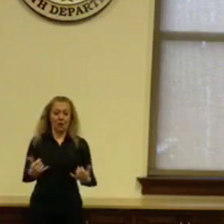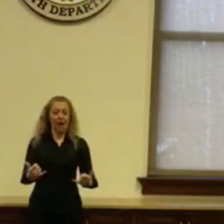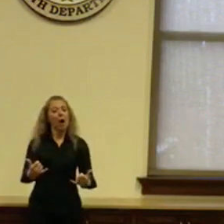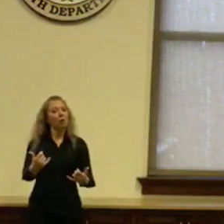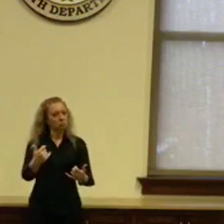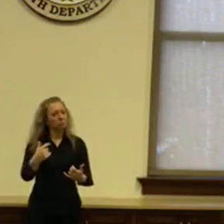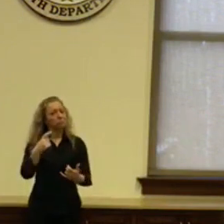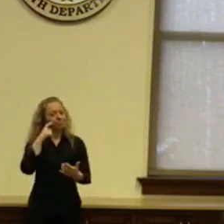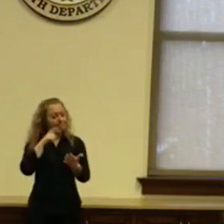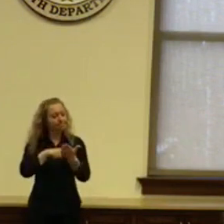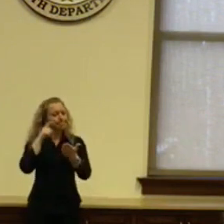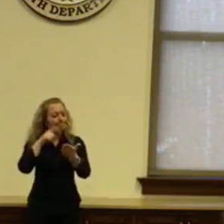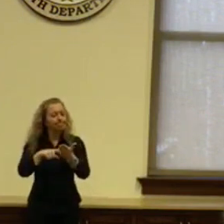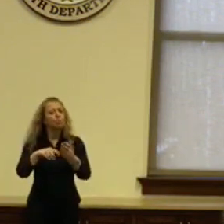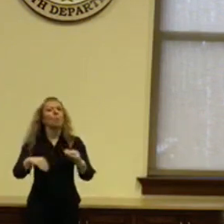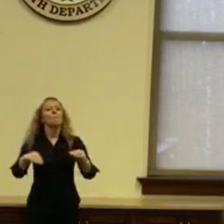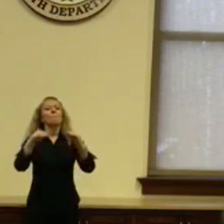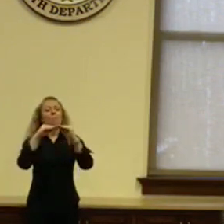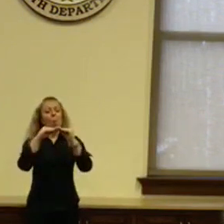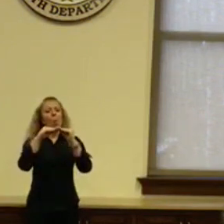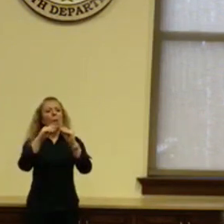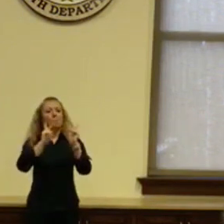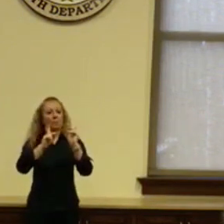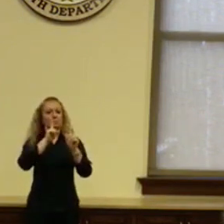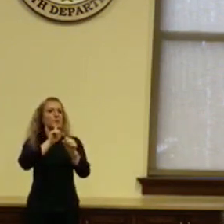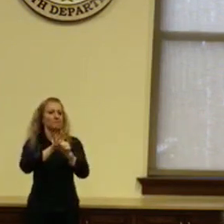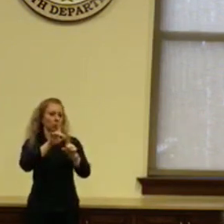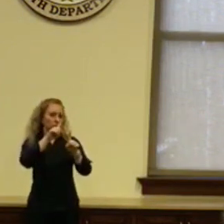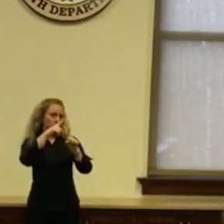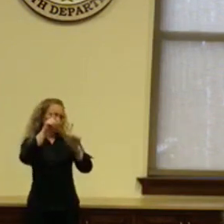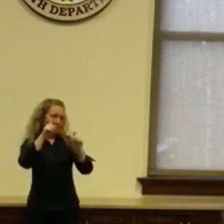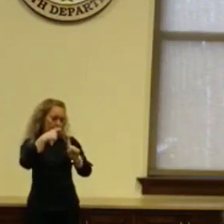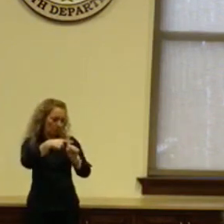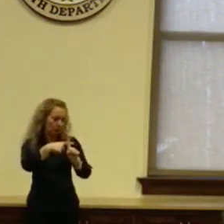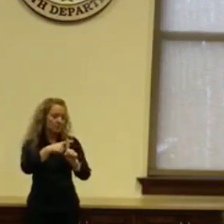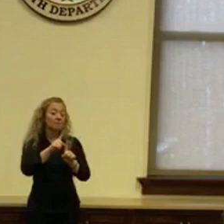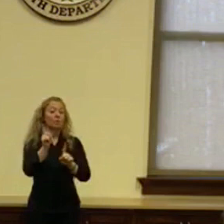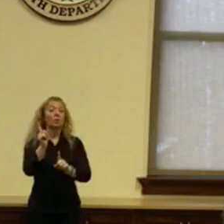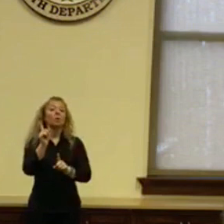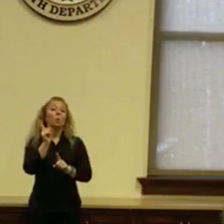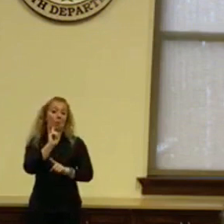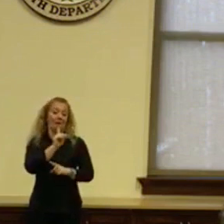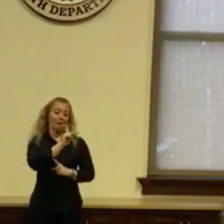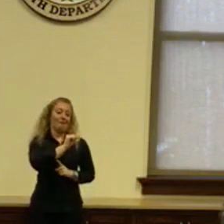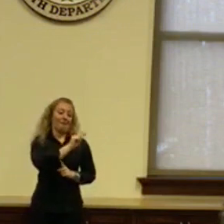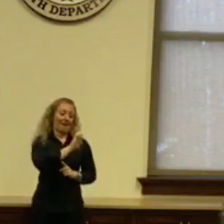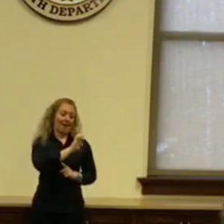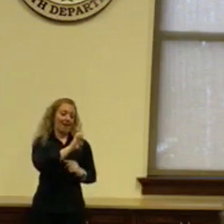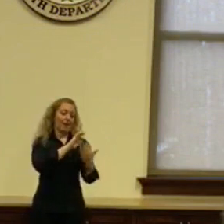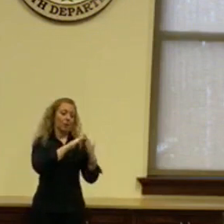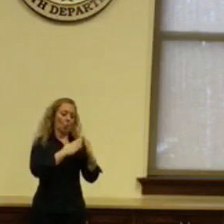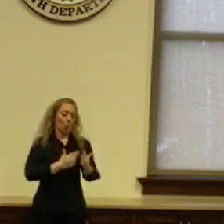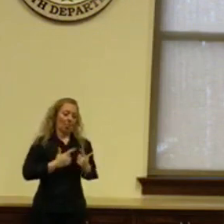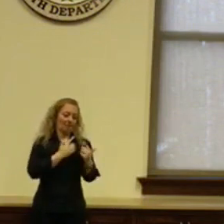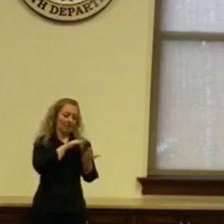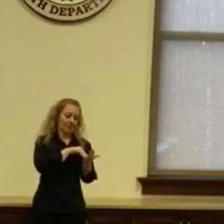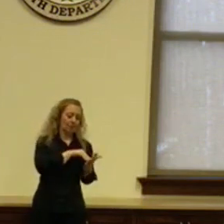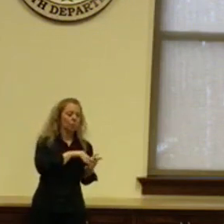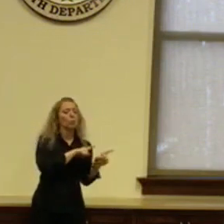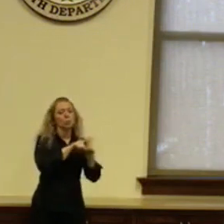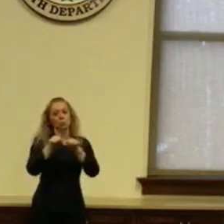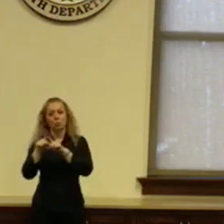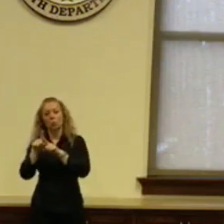additional cases of COVID-19 in both staff and residents at our Kane Community Living Centers and cases at the Allegheny County